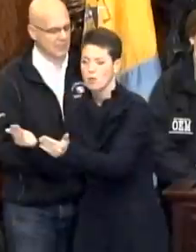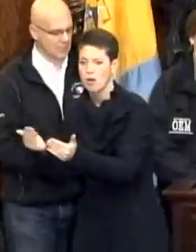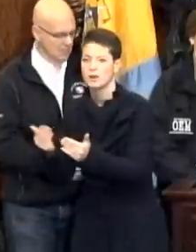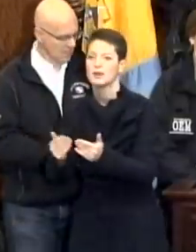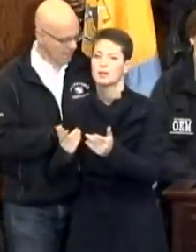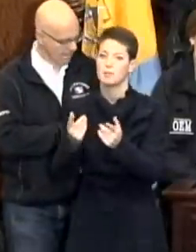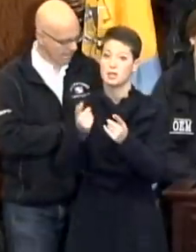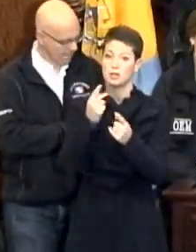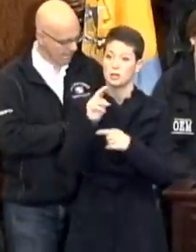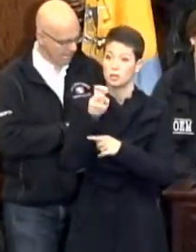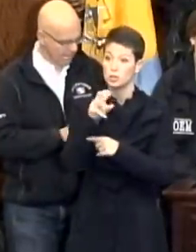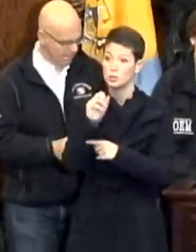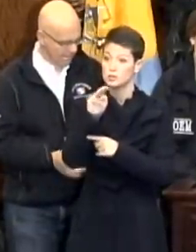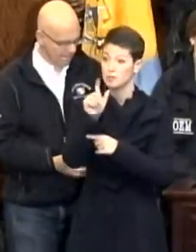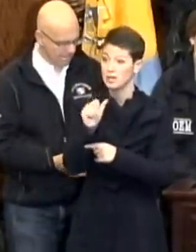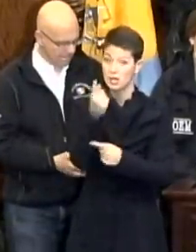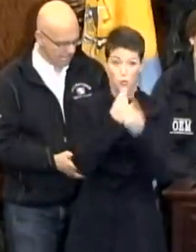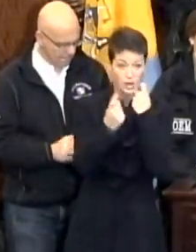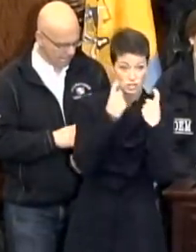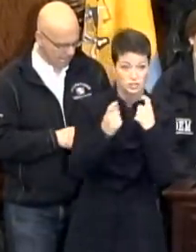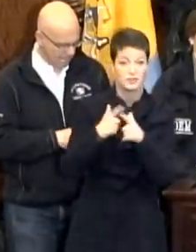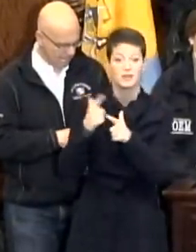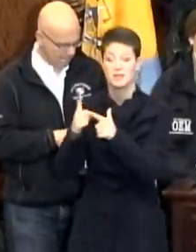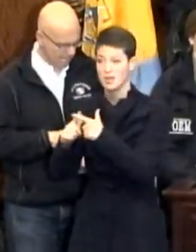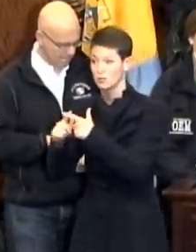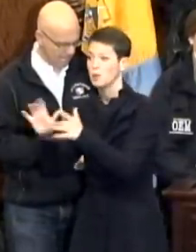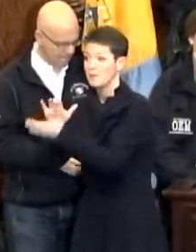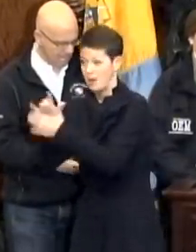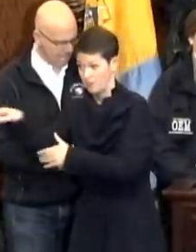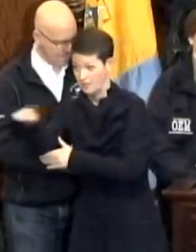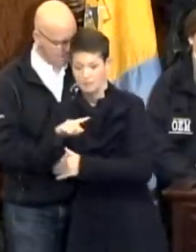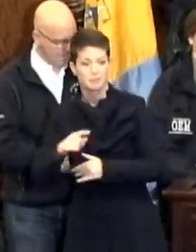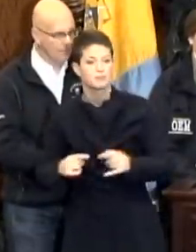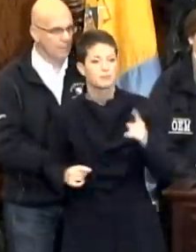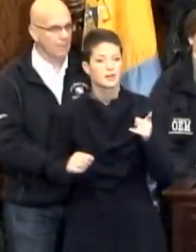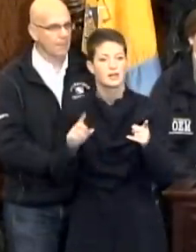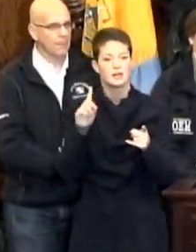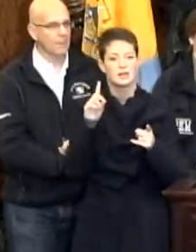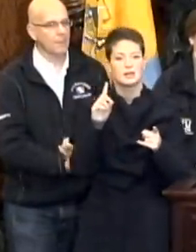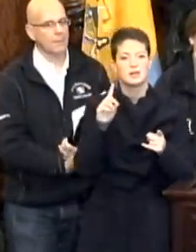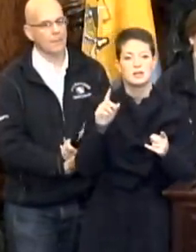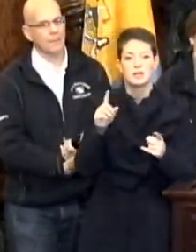and then we need to get some folks married. Mike.